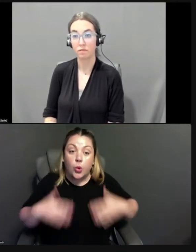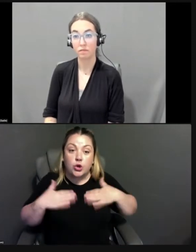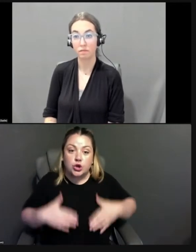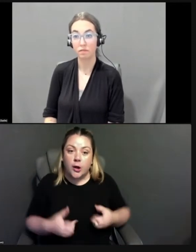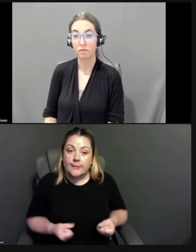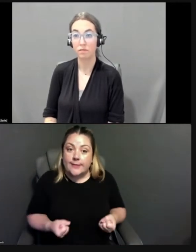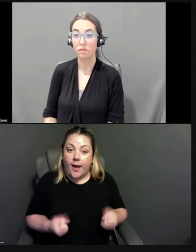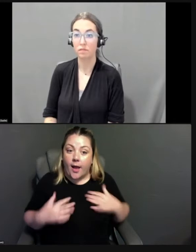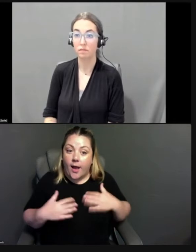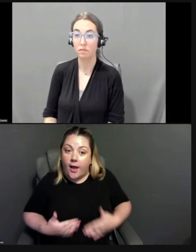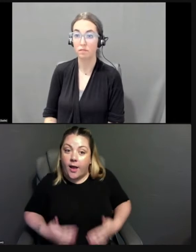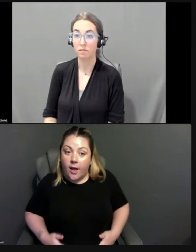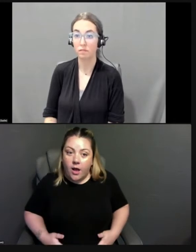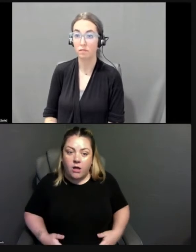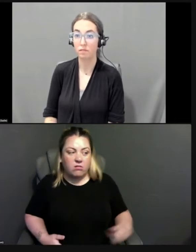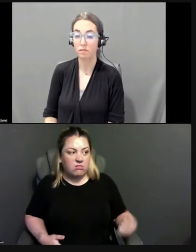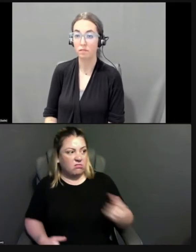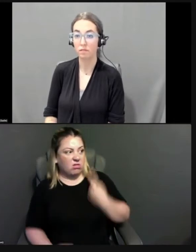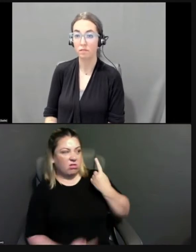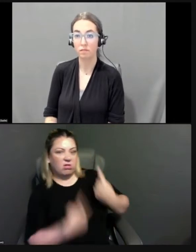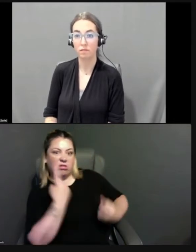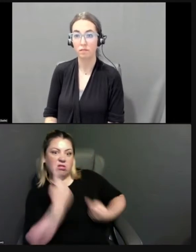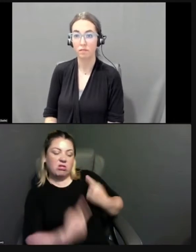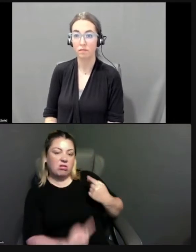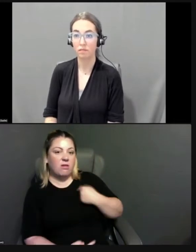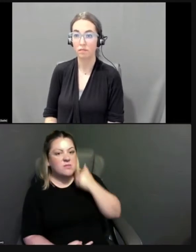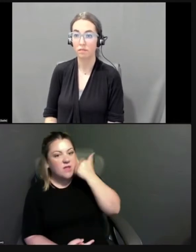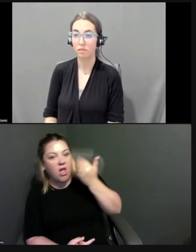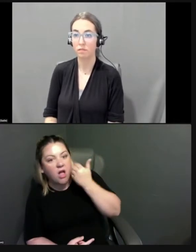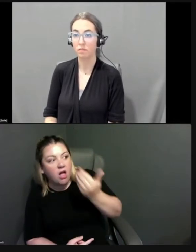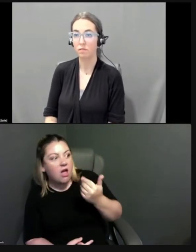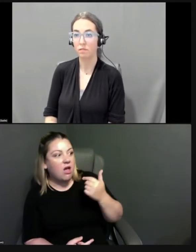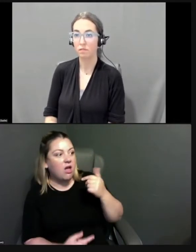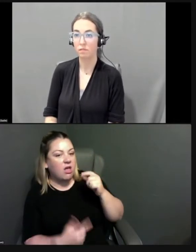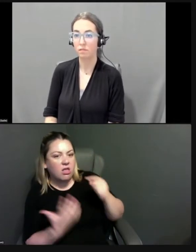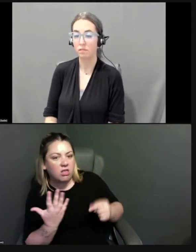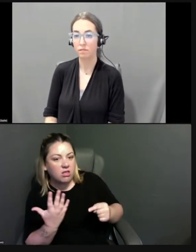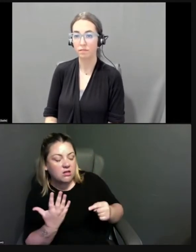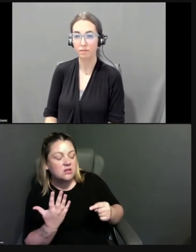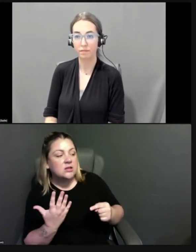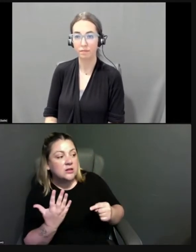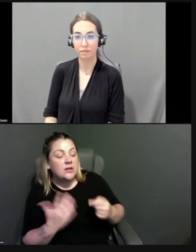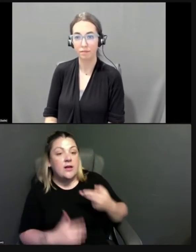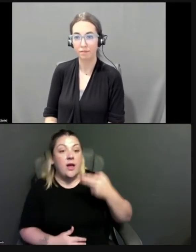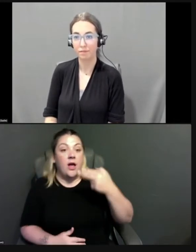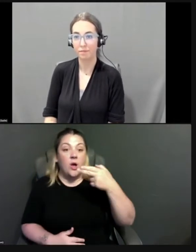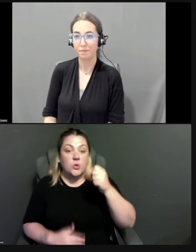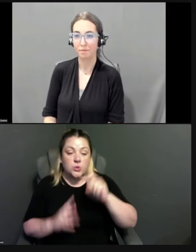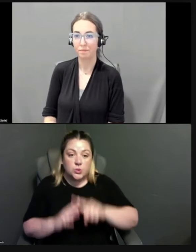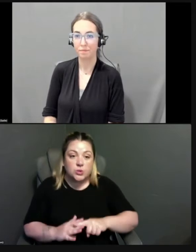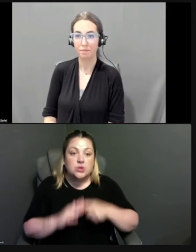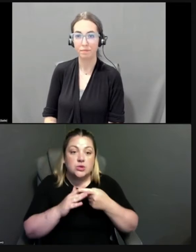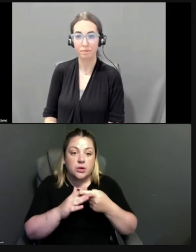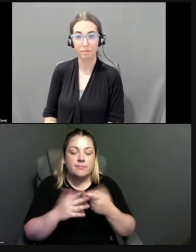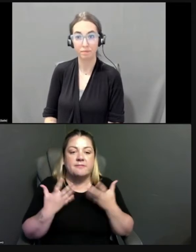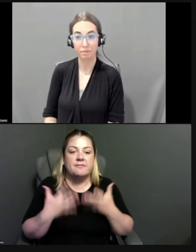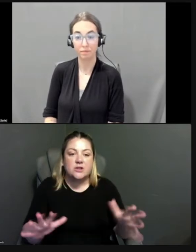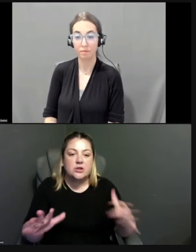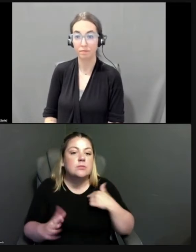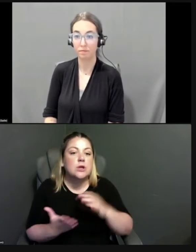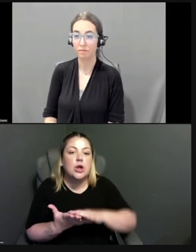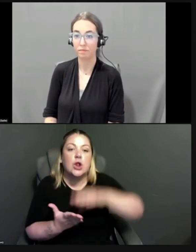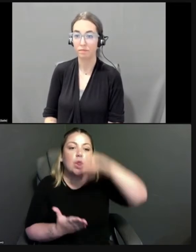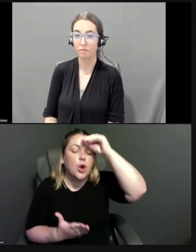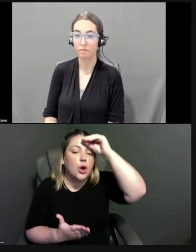shirt, and I would get called things like a slut. Though by the time I hit high school, I basically had learned that there was just